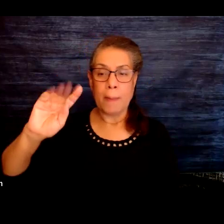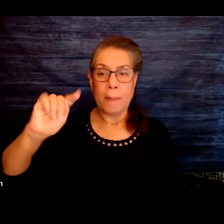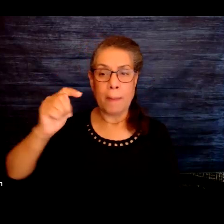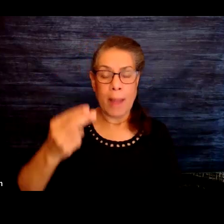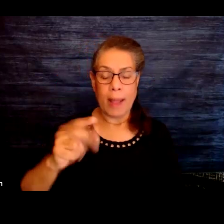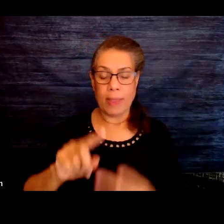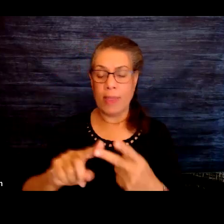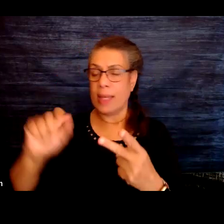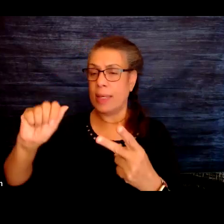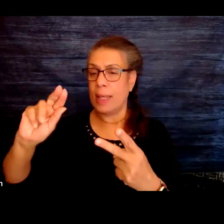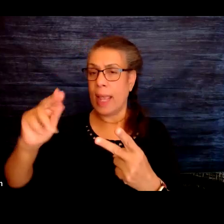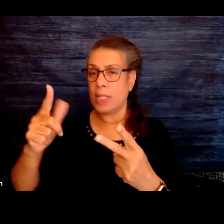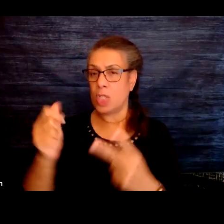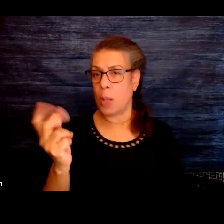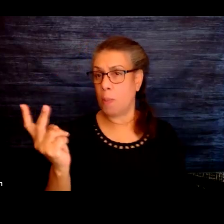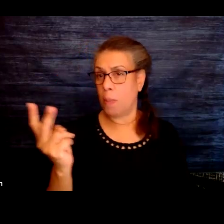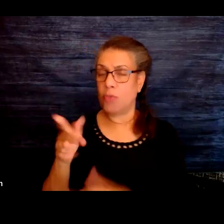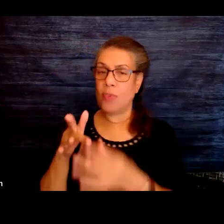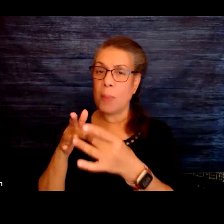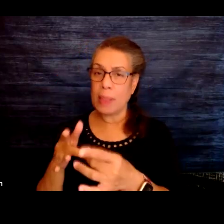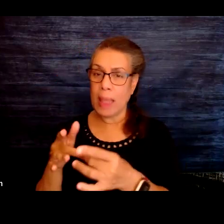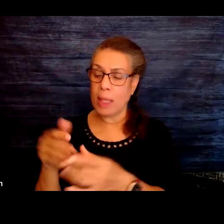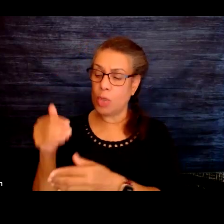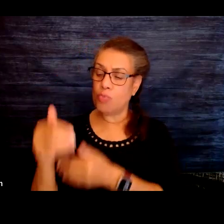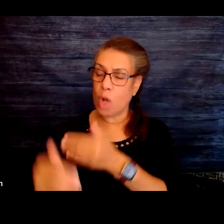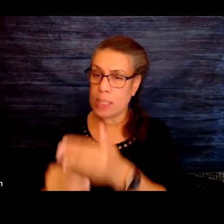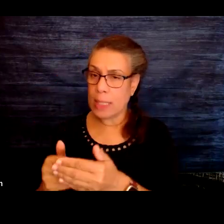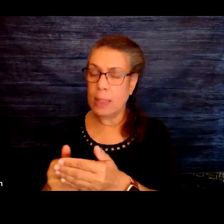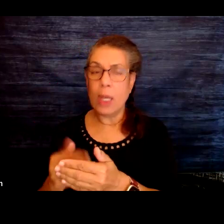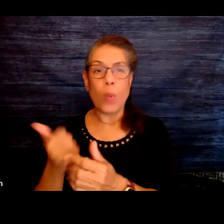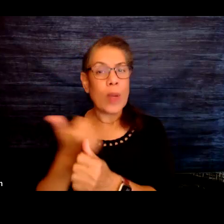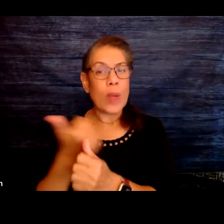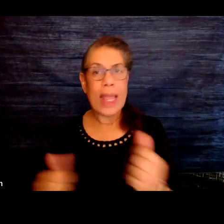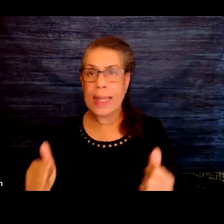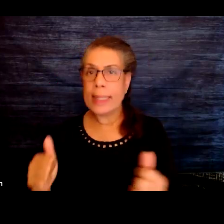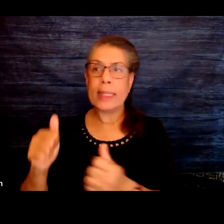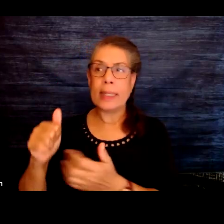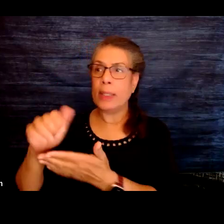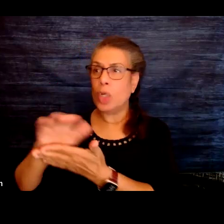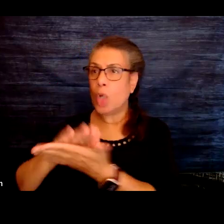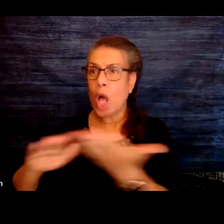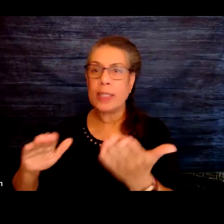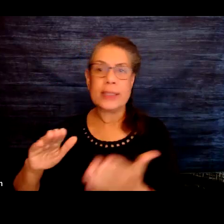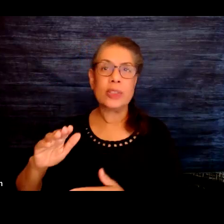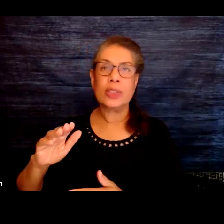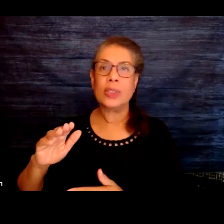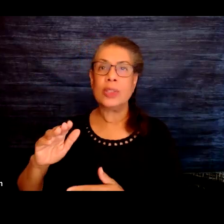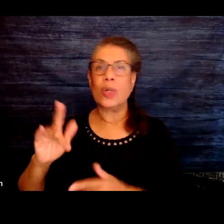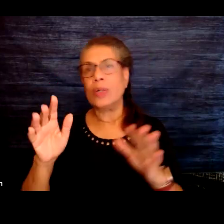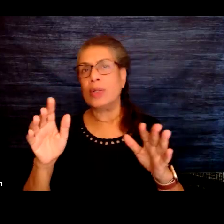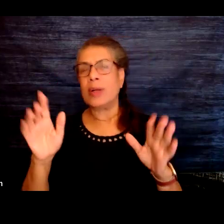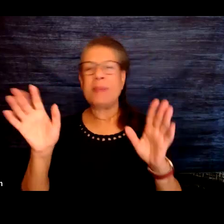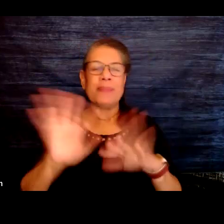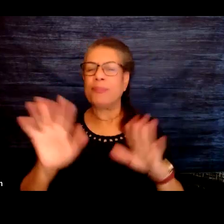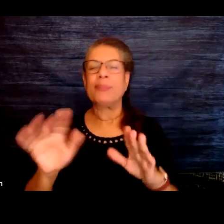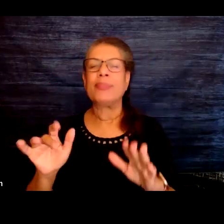Angela led a process where they met with any secondary school that wanted to meet with them to walk